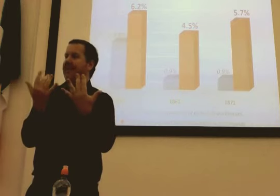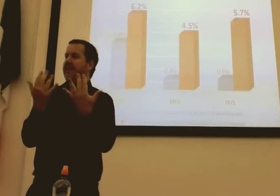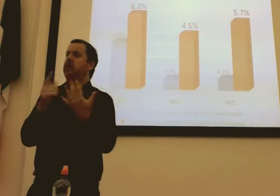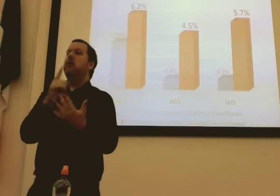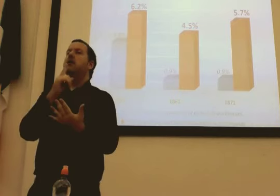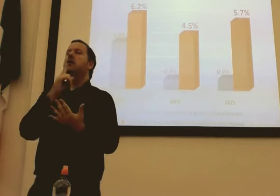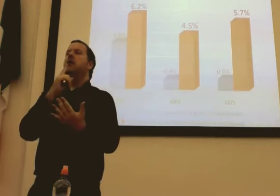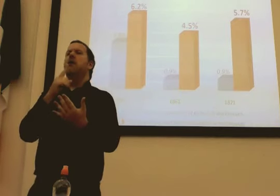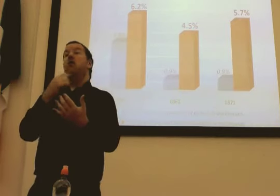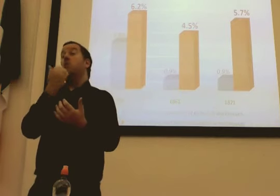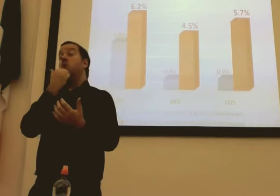exact figures.